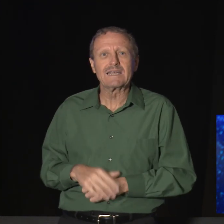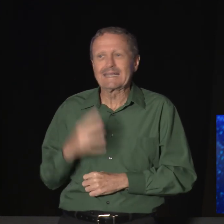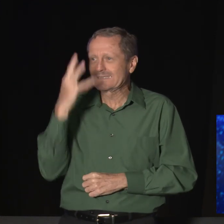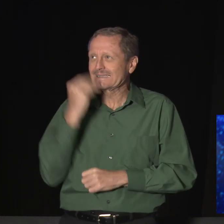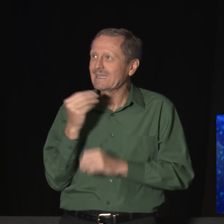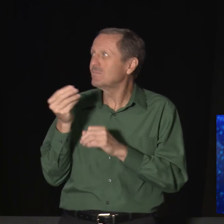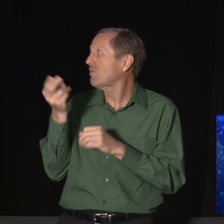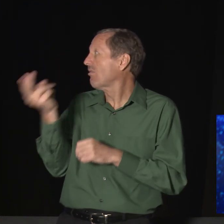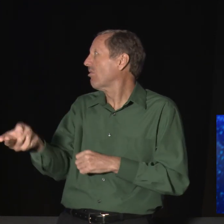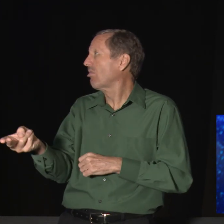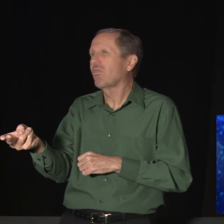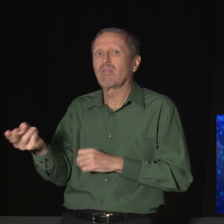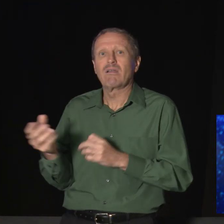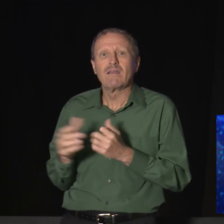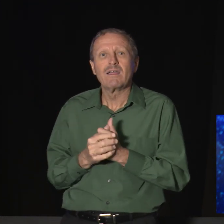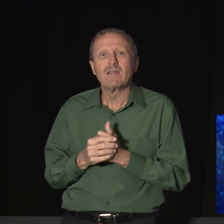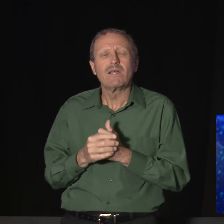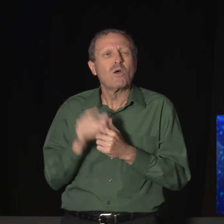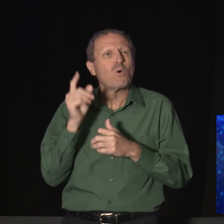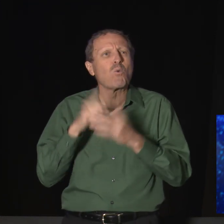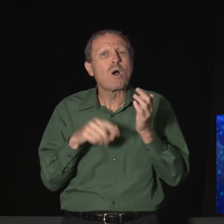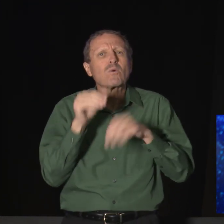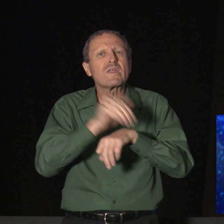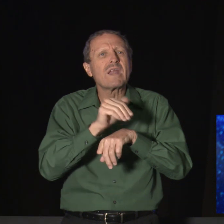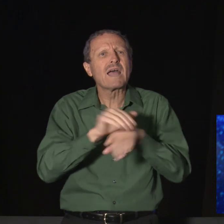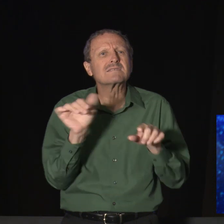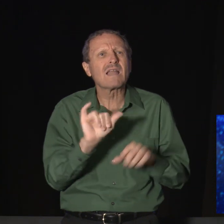sleep in the open. What were nights like?